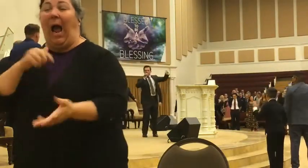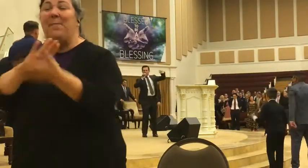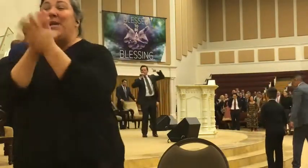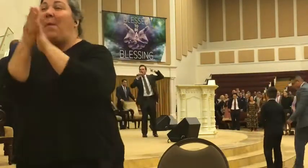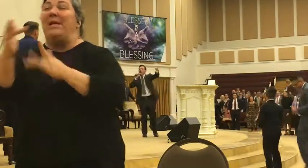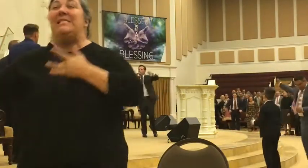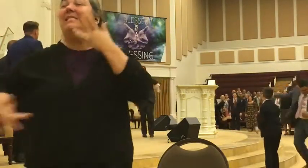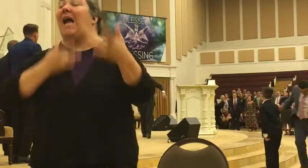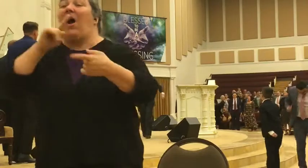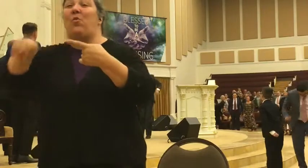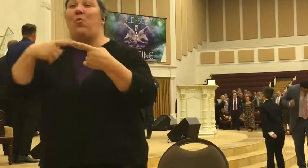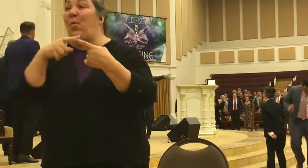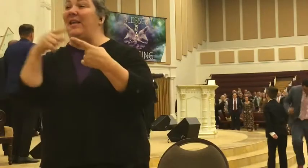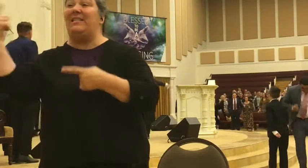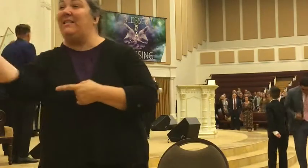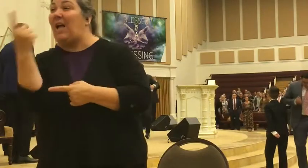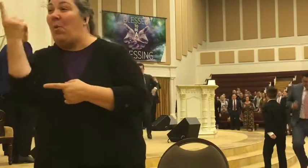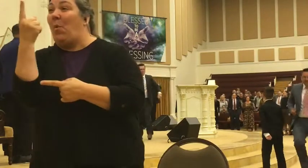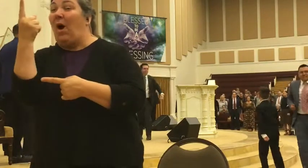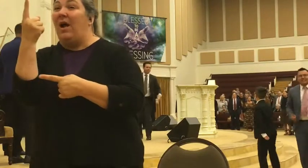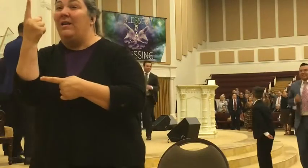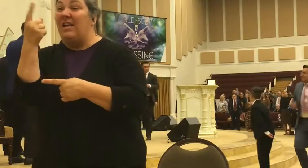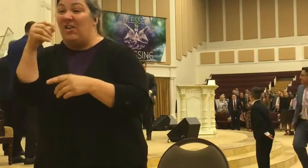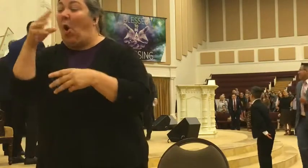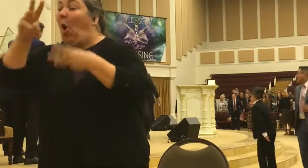when somebody the whole world gave up on.